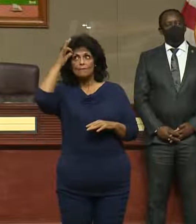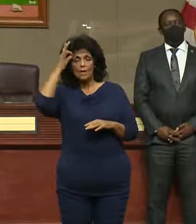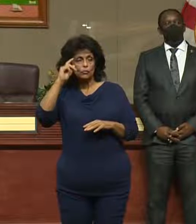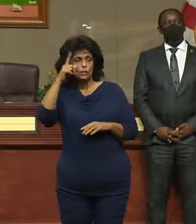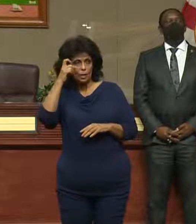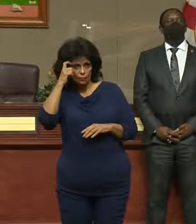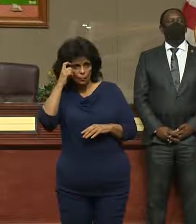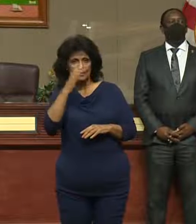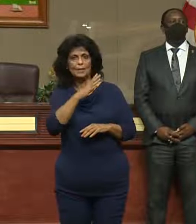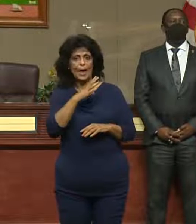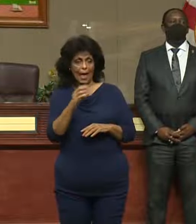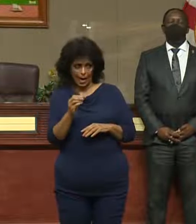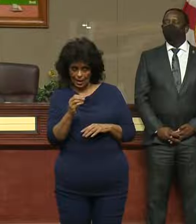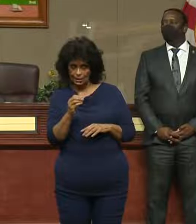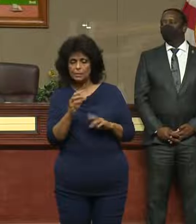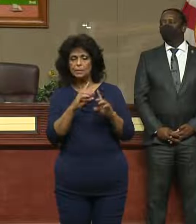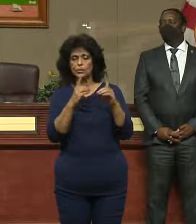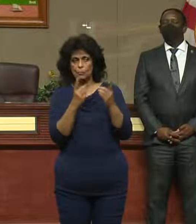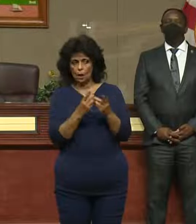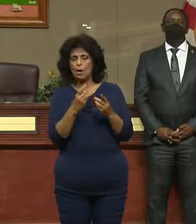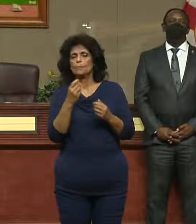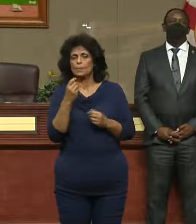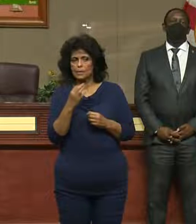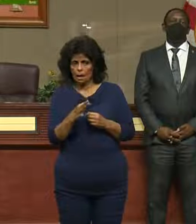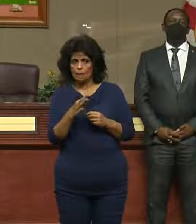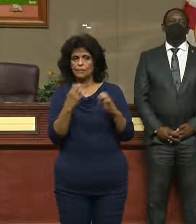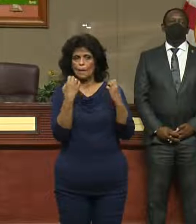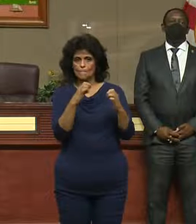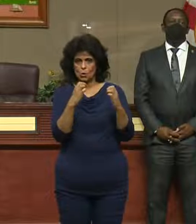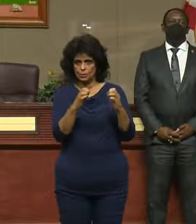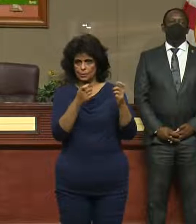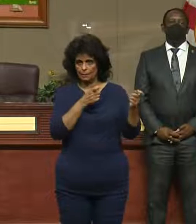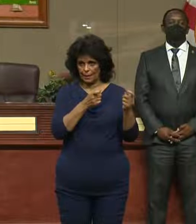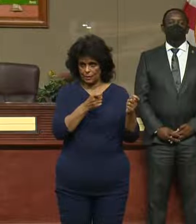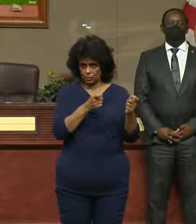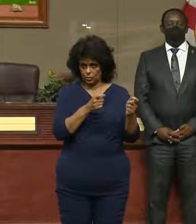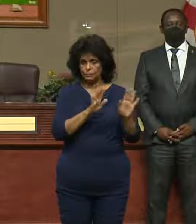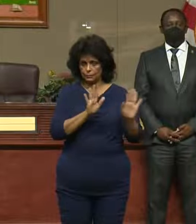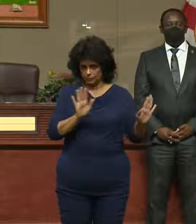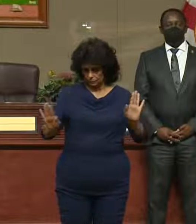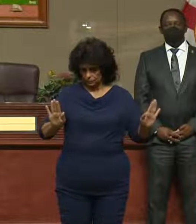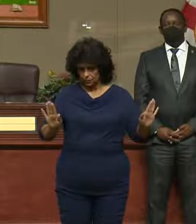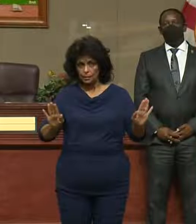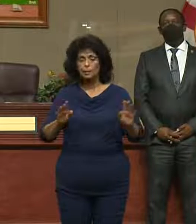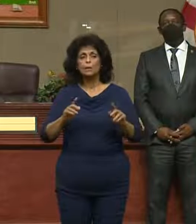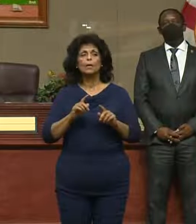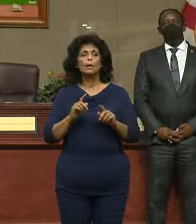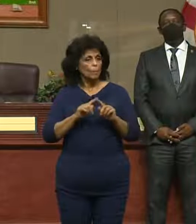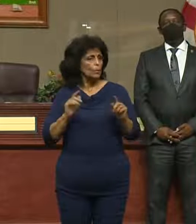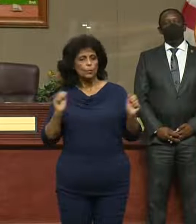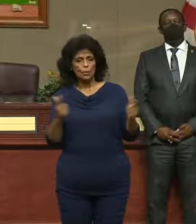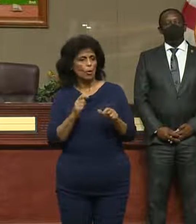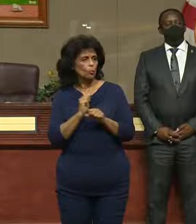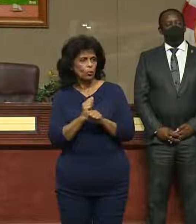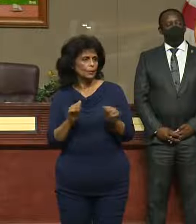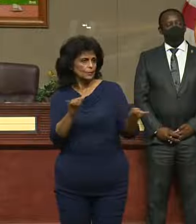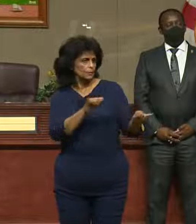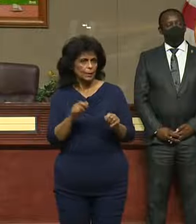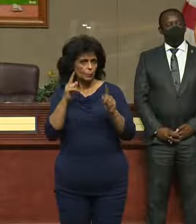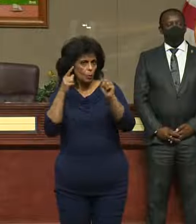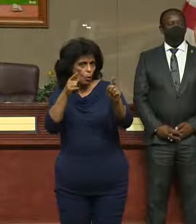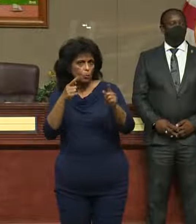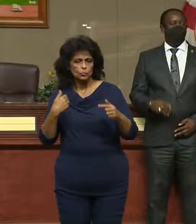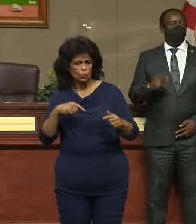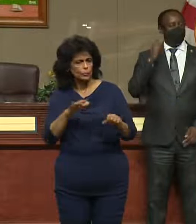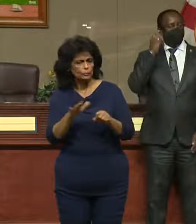of Emergency Management. But we are working all for the same goal. So they have our full support. We have been involved